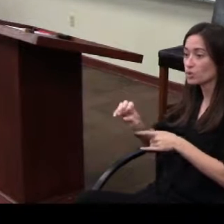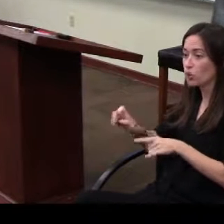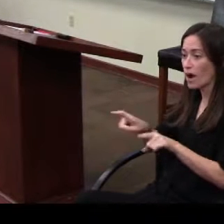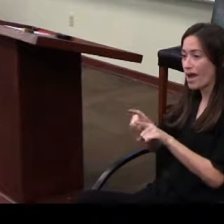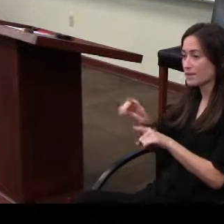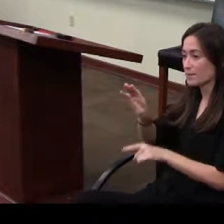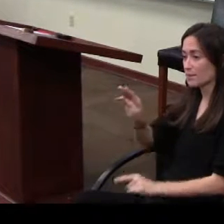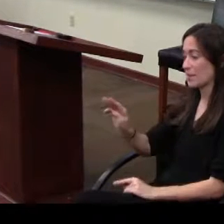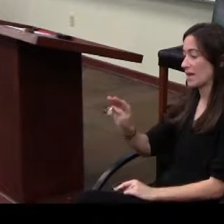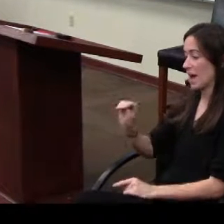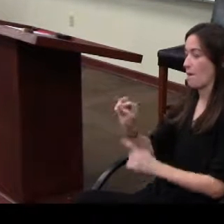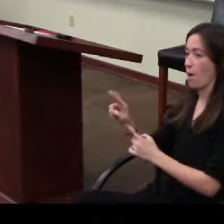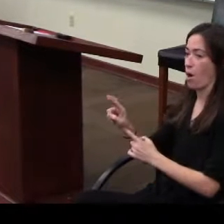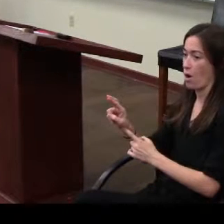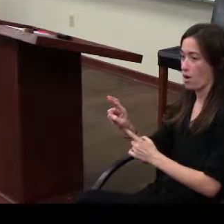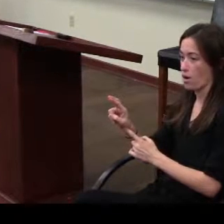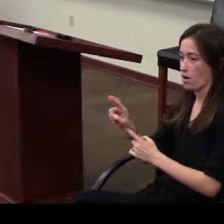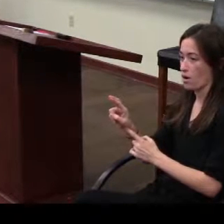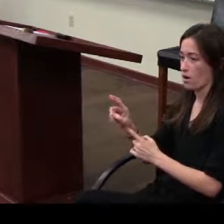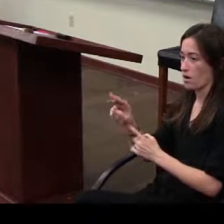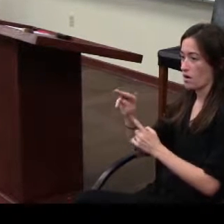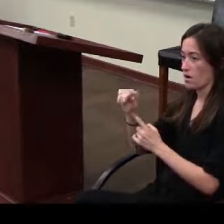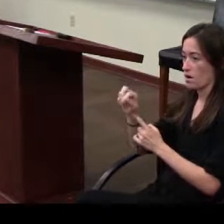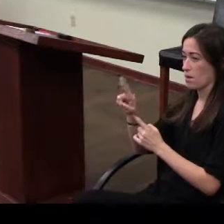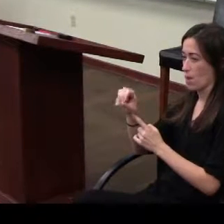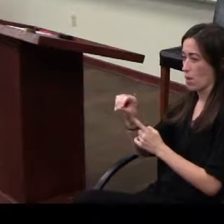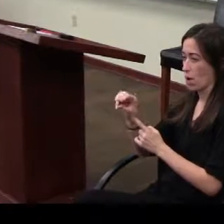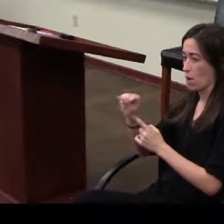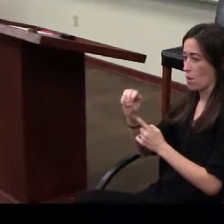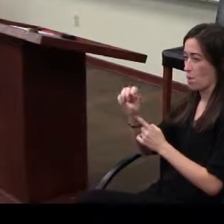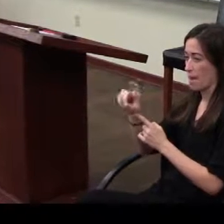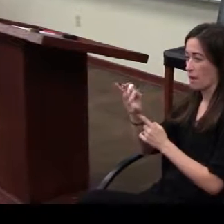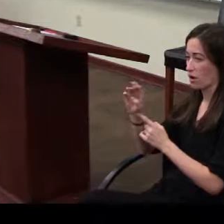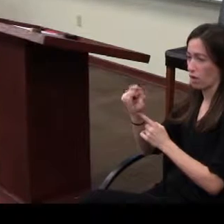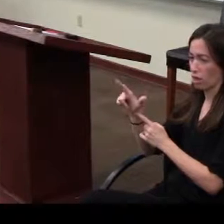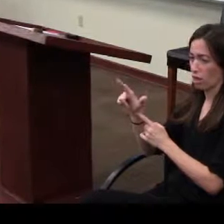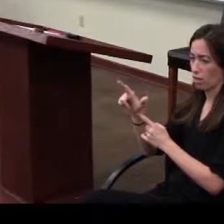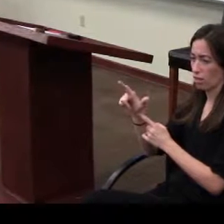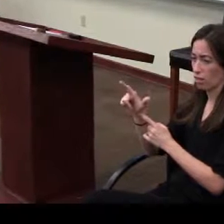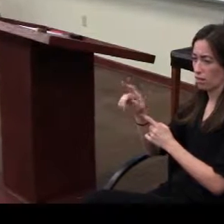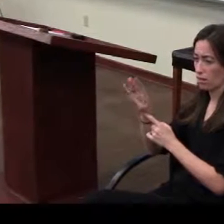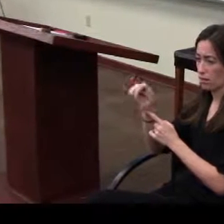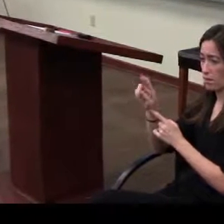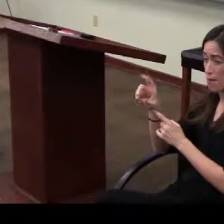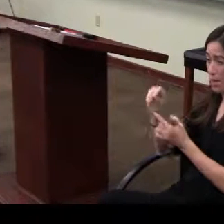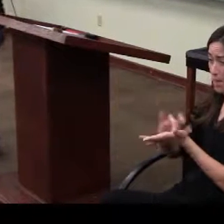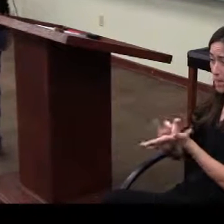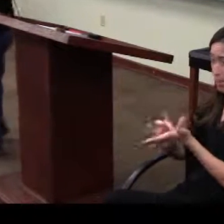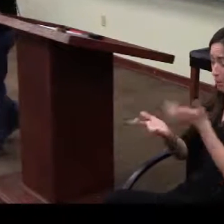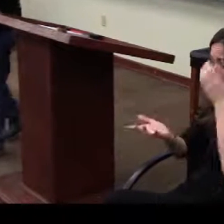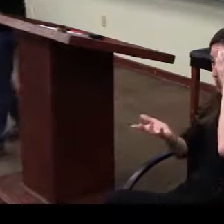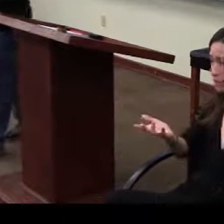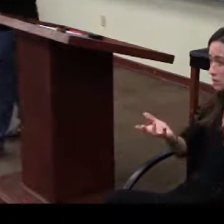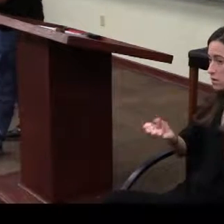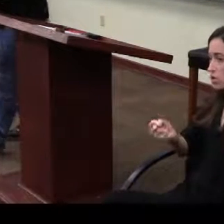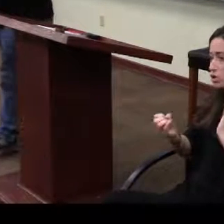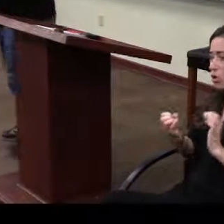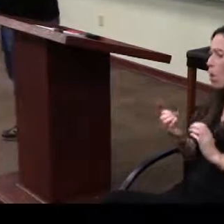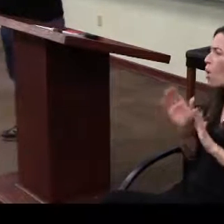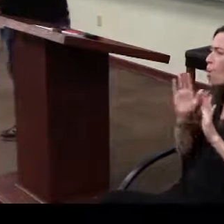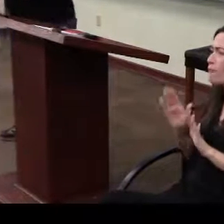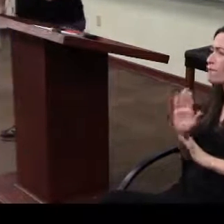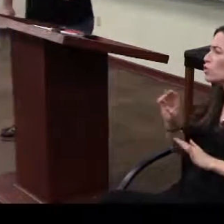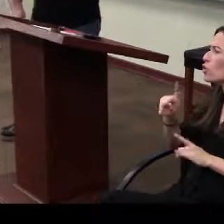bare metal restore on boxes, okay? It's great that your SQL database is backed up every 2.5 seconds, okay? That's